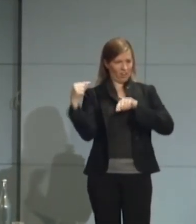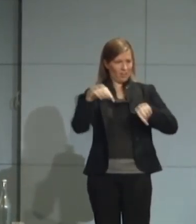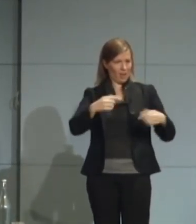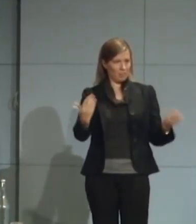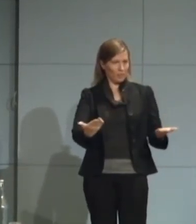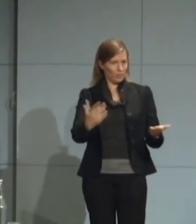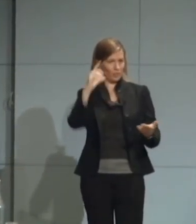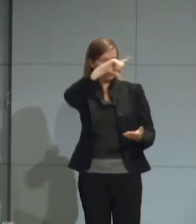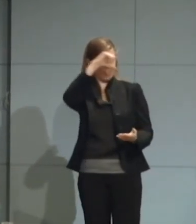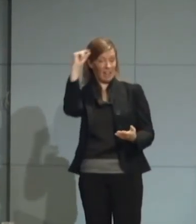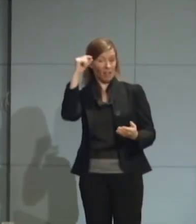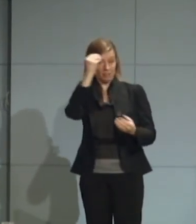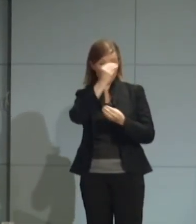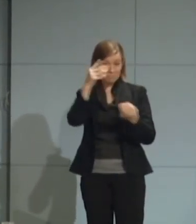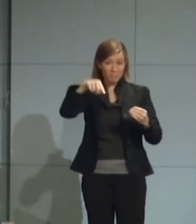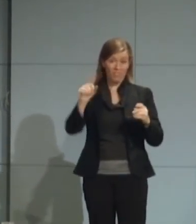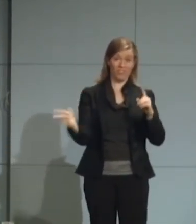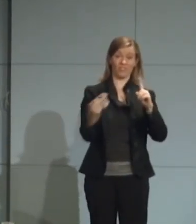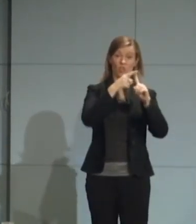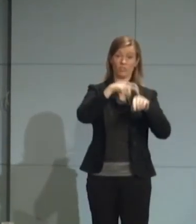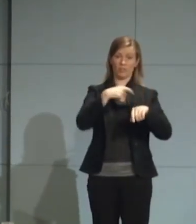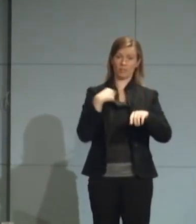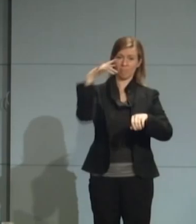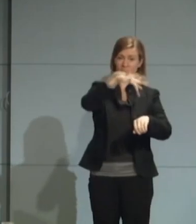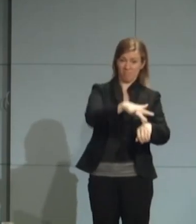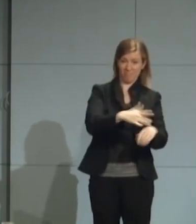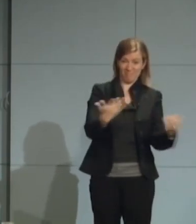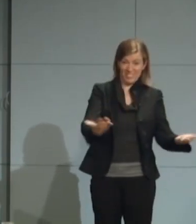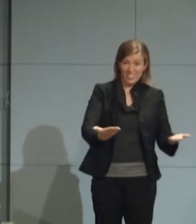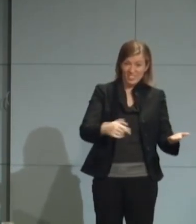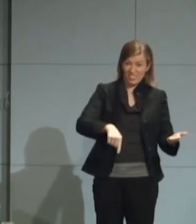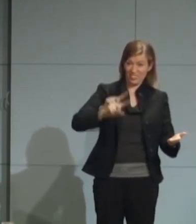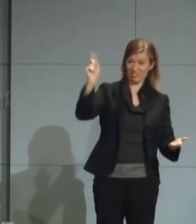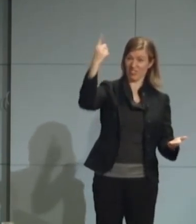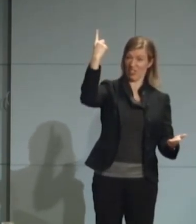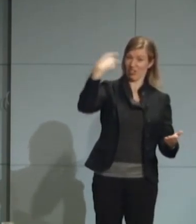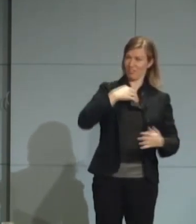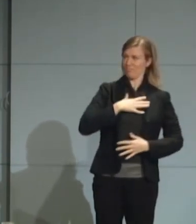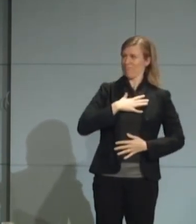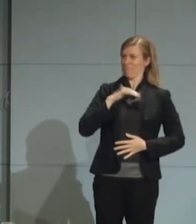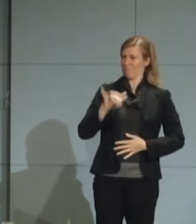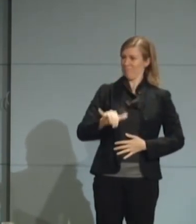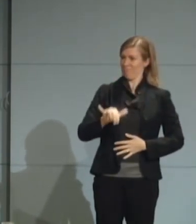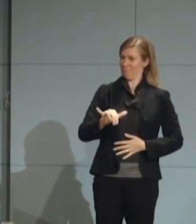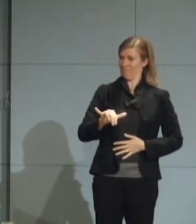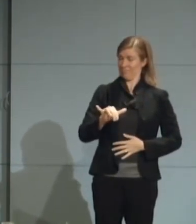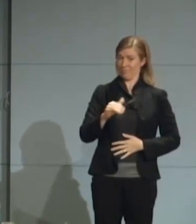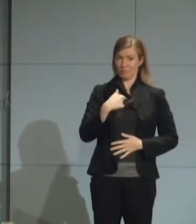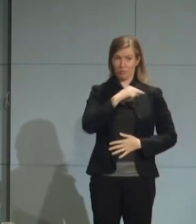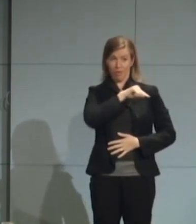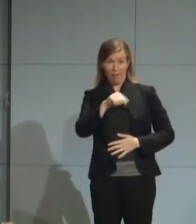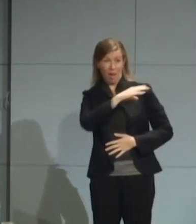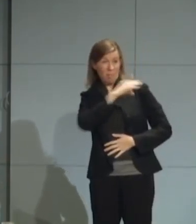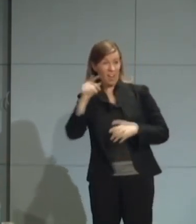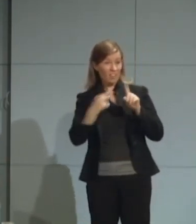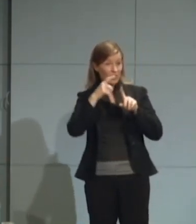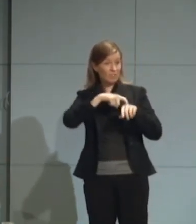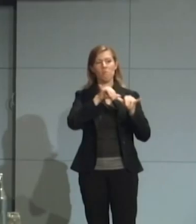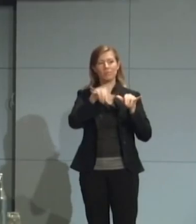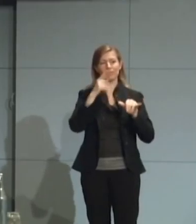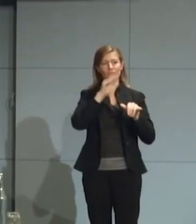He is an advisor to Fisk University Race Relations Institute in Tennessee.